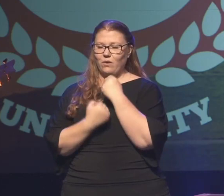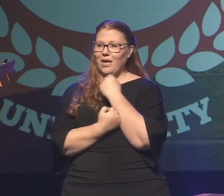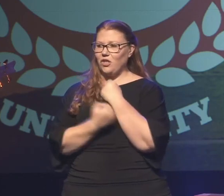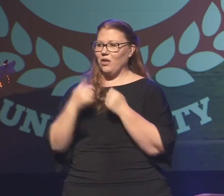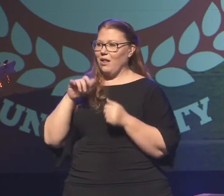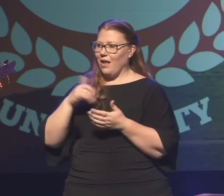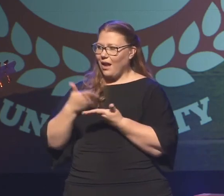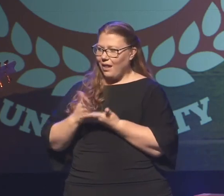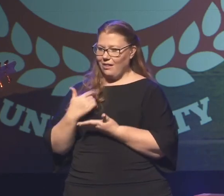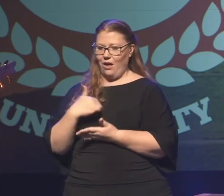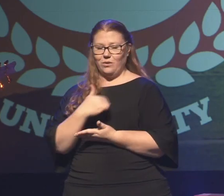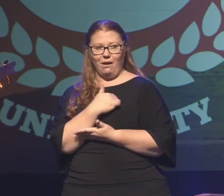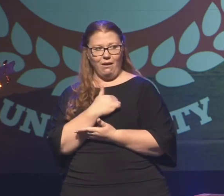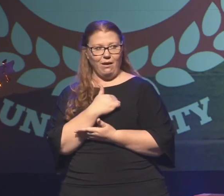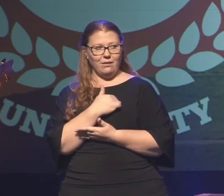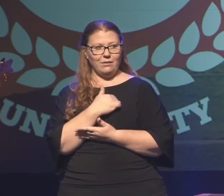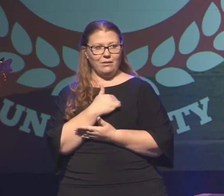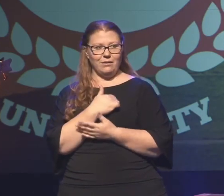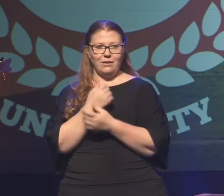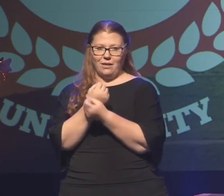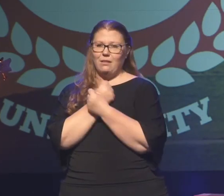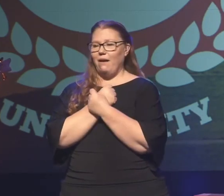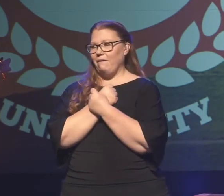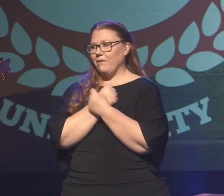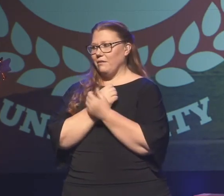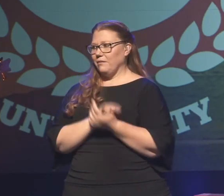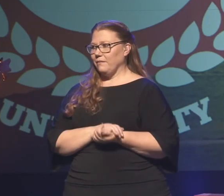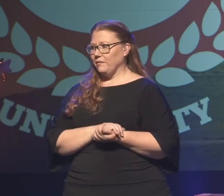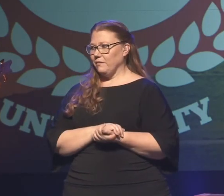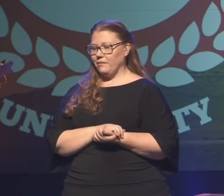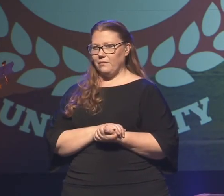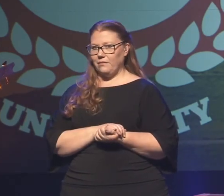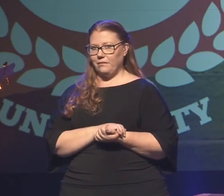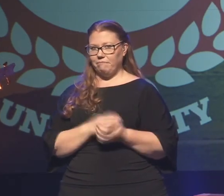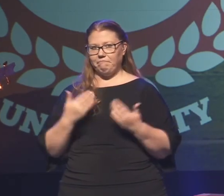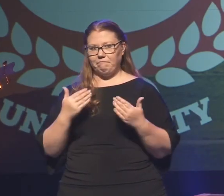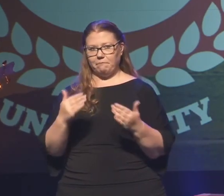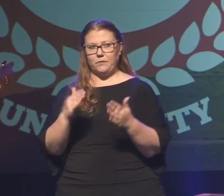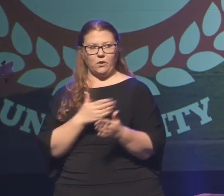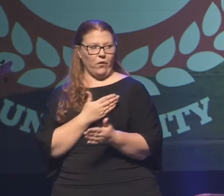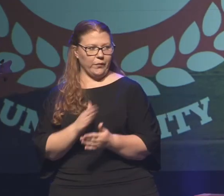us and empowers us to love. Let's do the song.